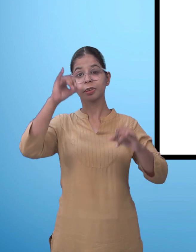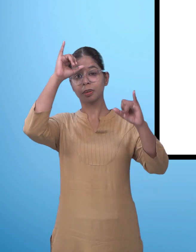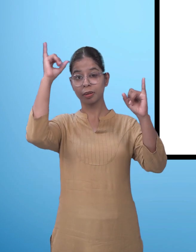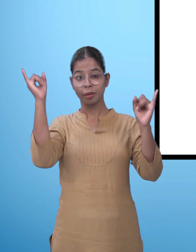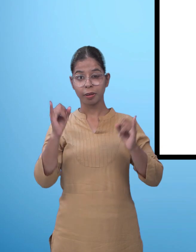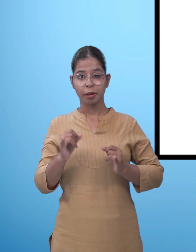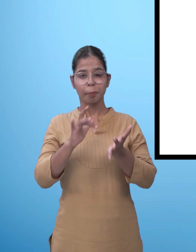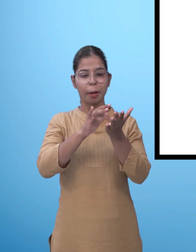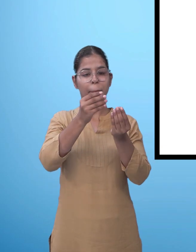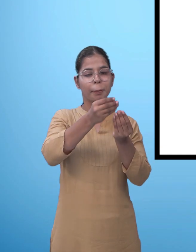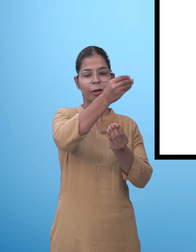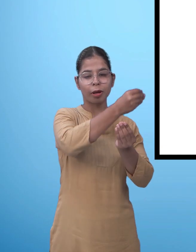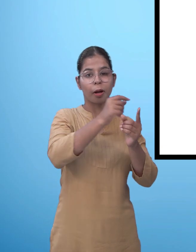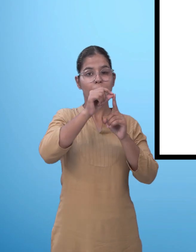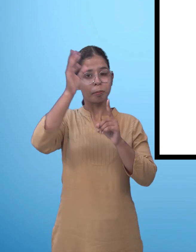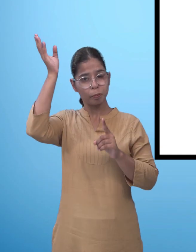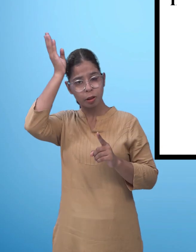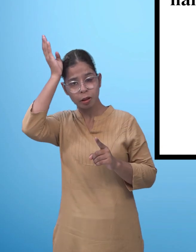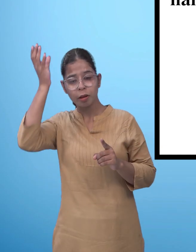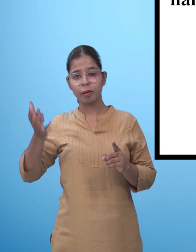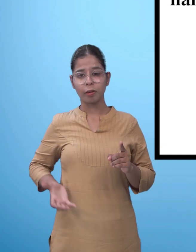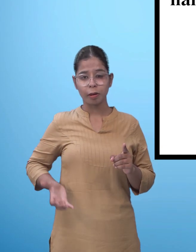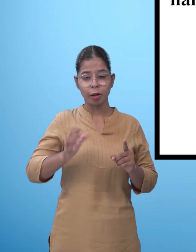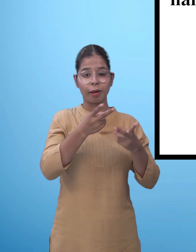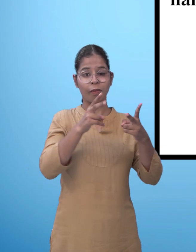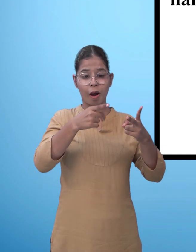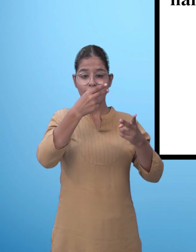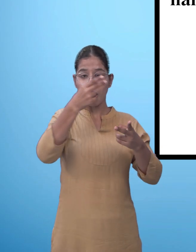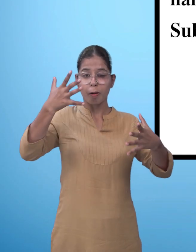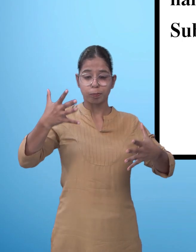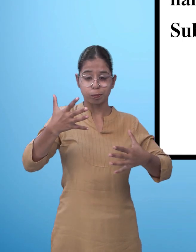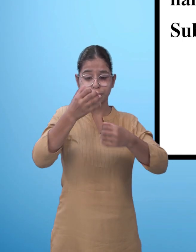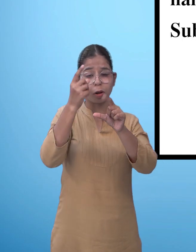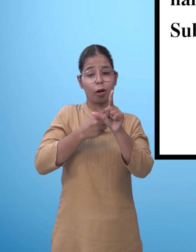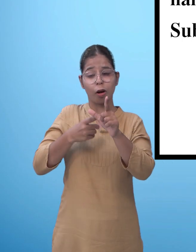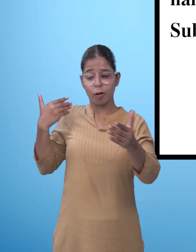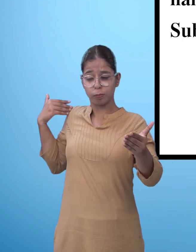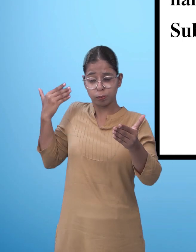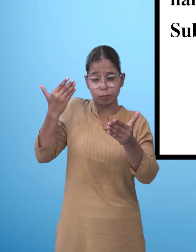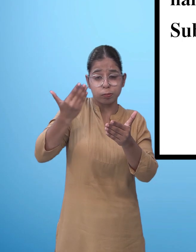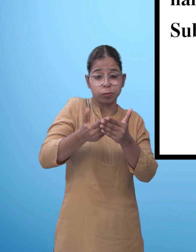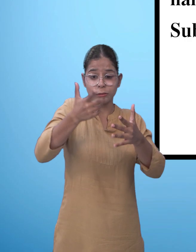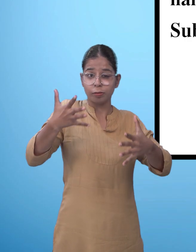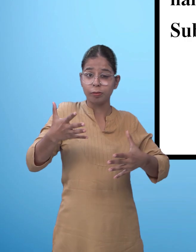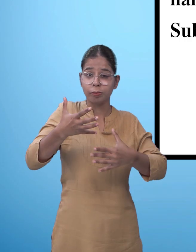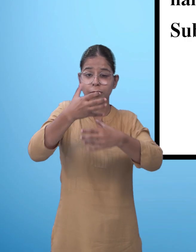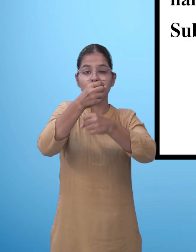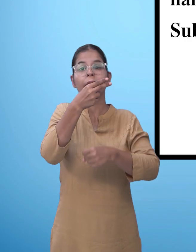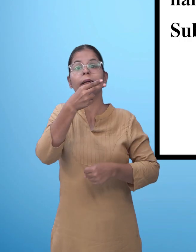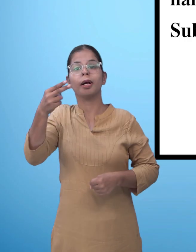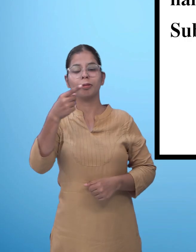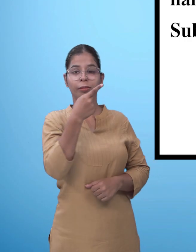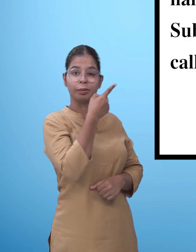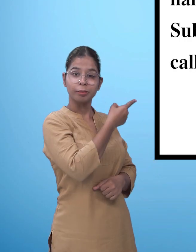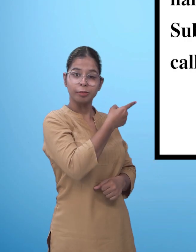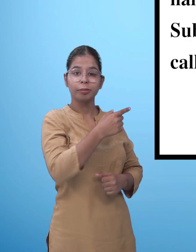A few centuries later, Bharat became the name generally used for the Indian subcontinent. For instance, in an ancient